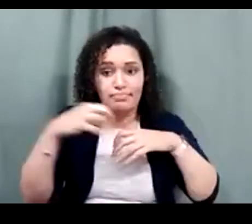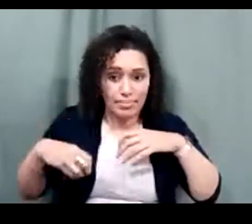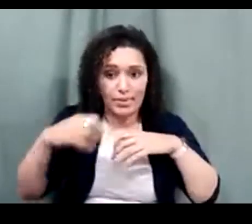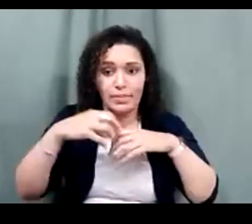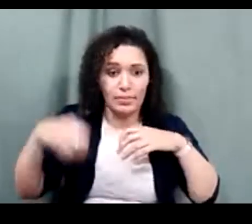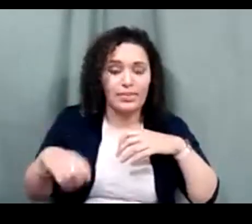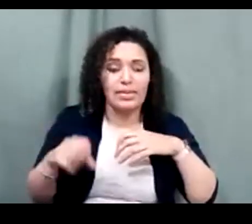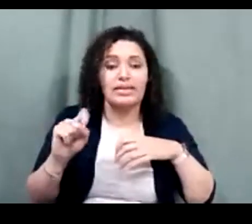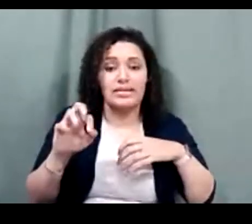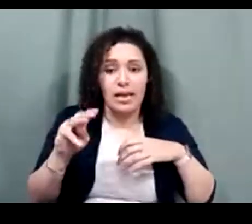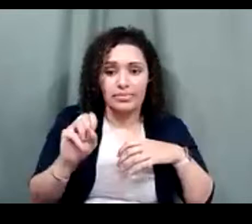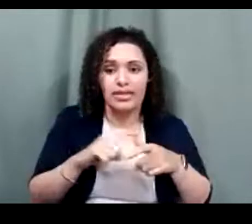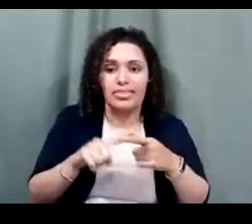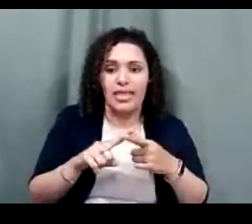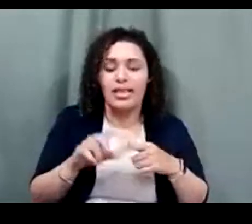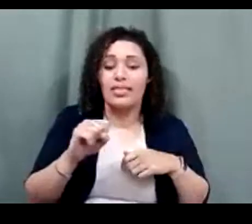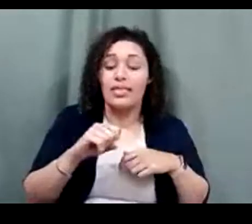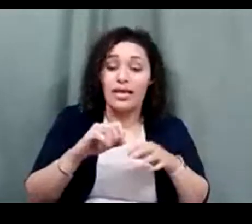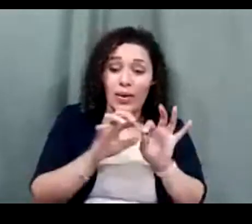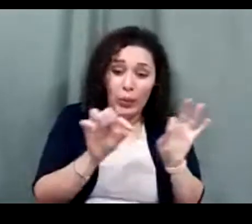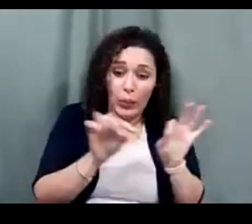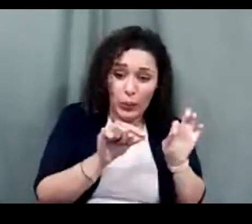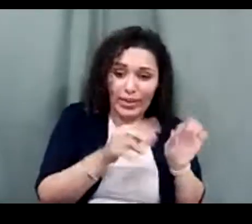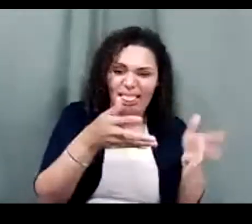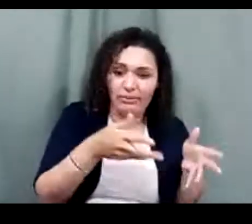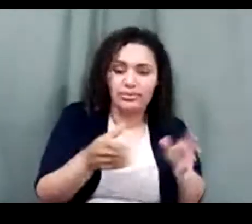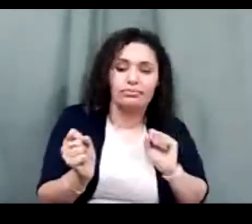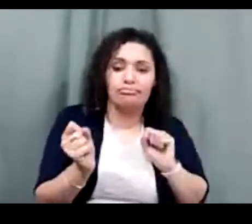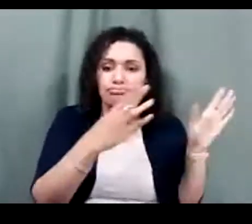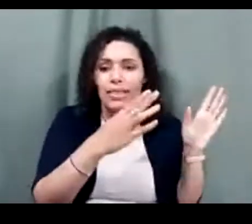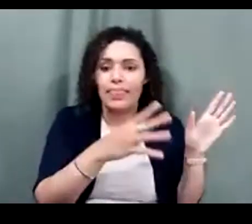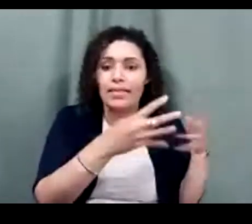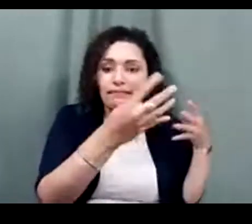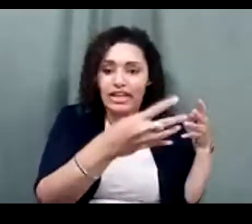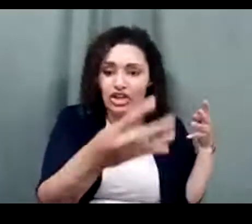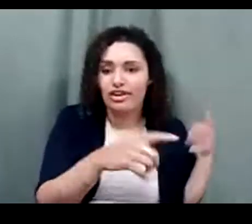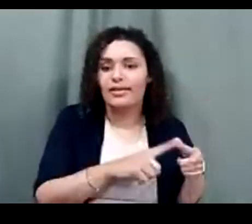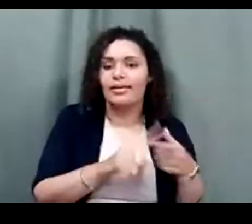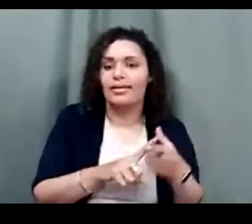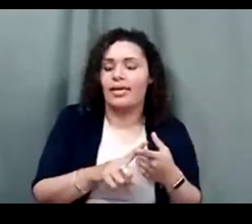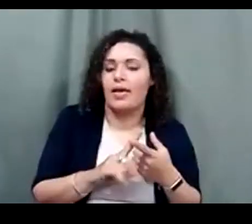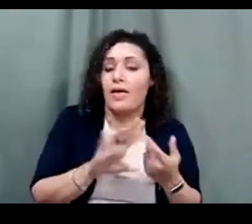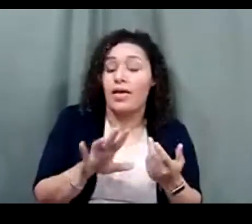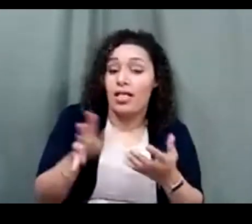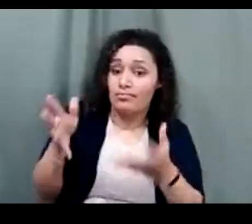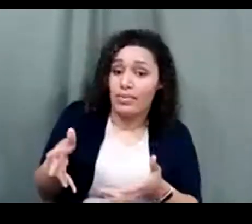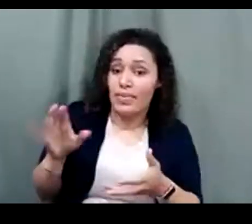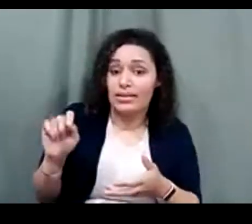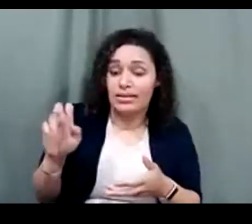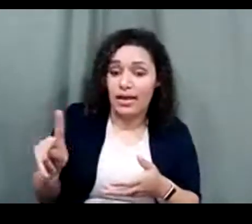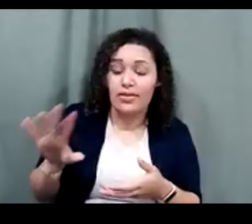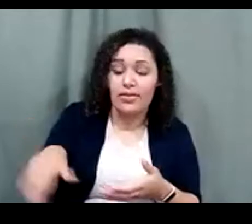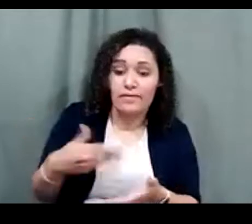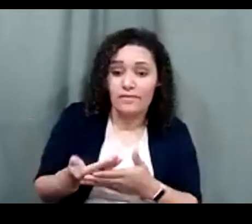vineyard. And then what goes into the tank is the whole berry. So it's the juice, and then